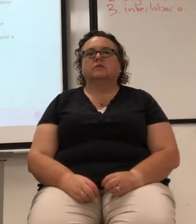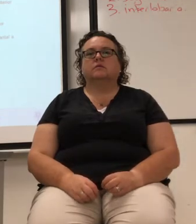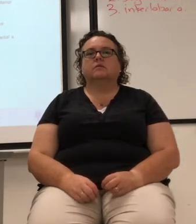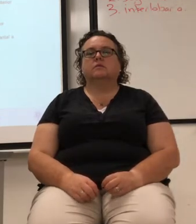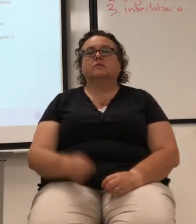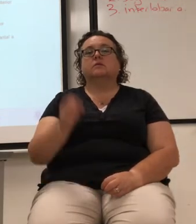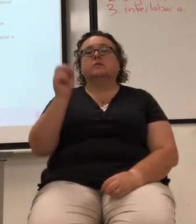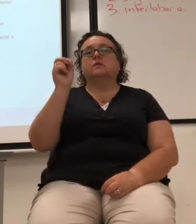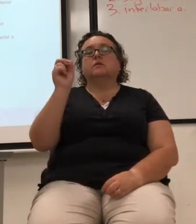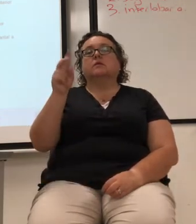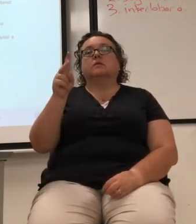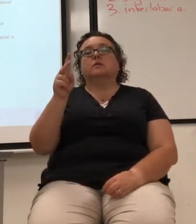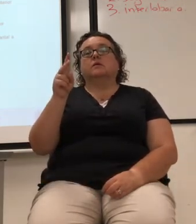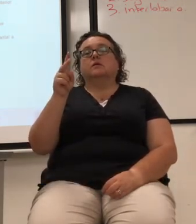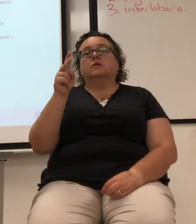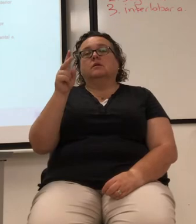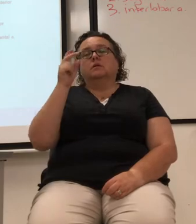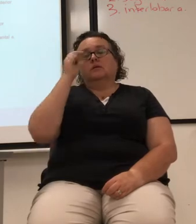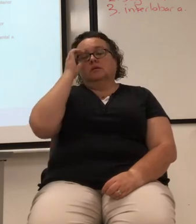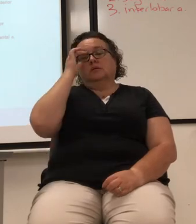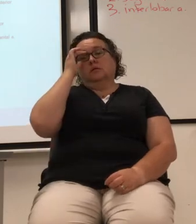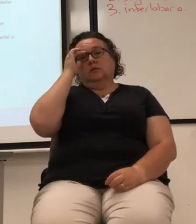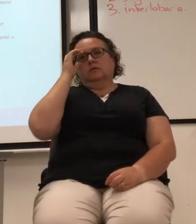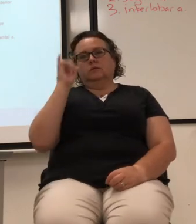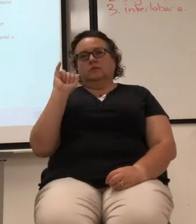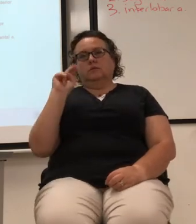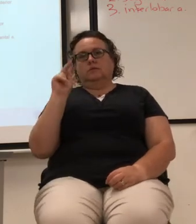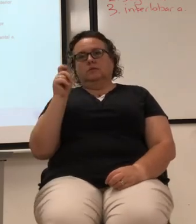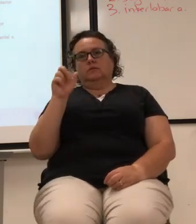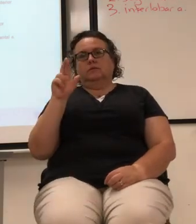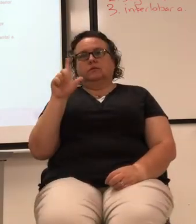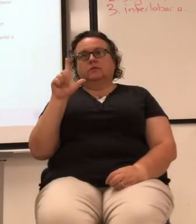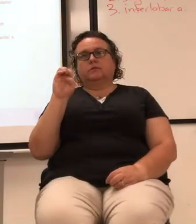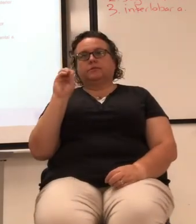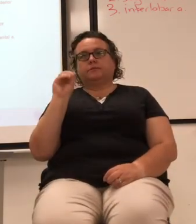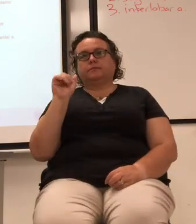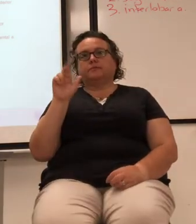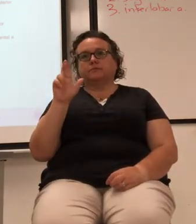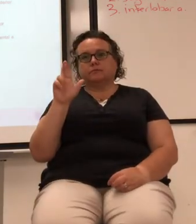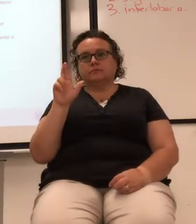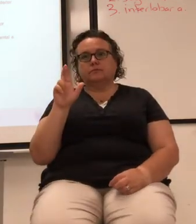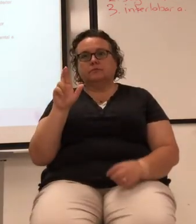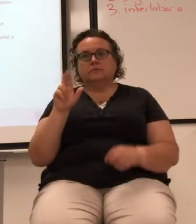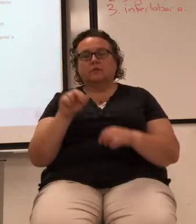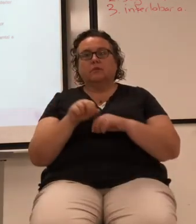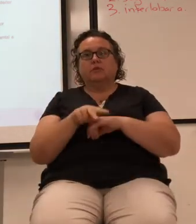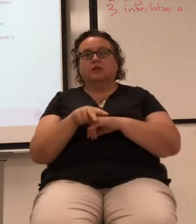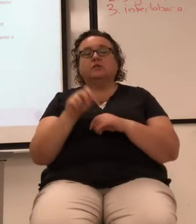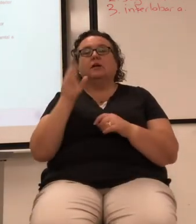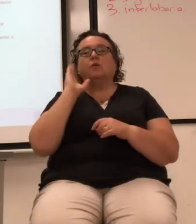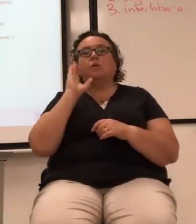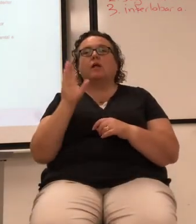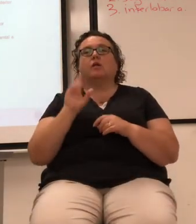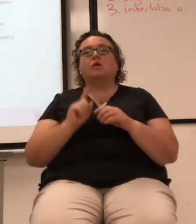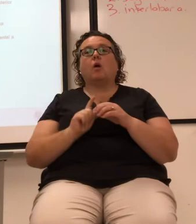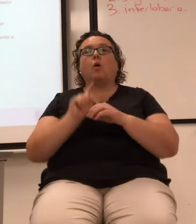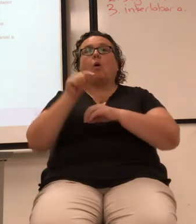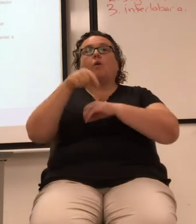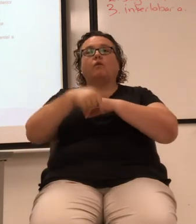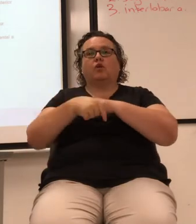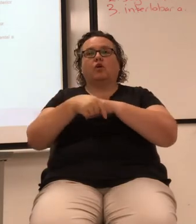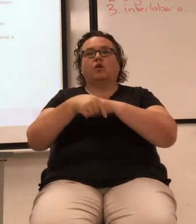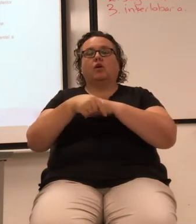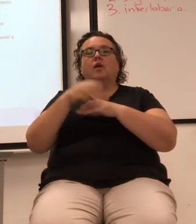Okay, when the interlobar branches, it's going to arc over the